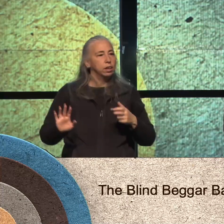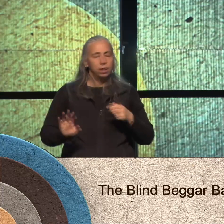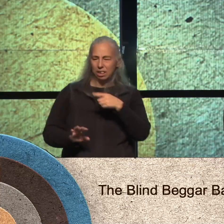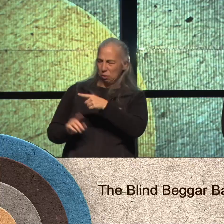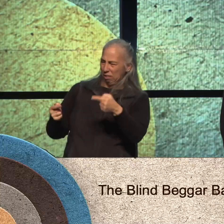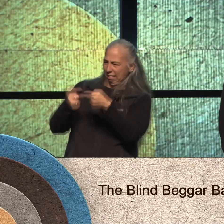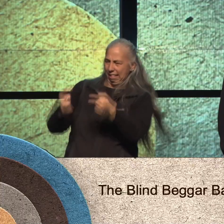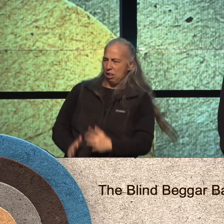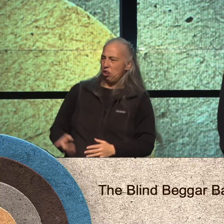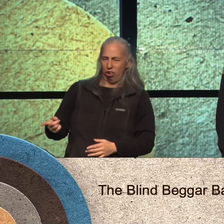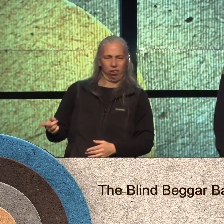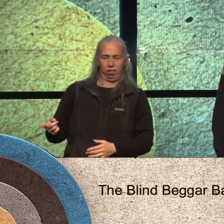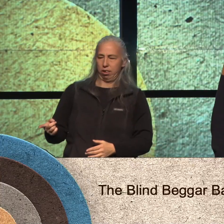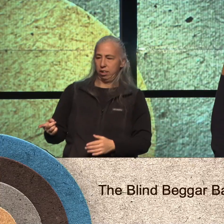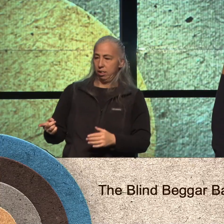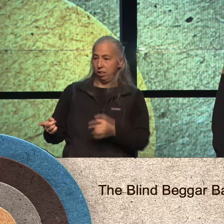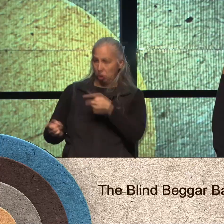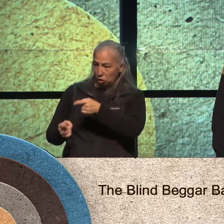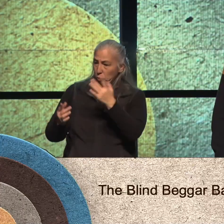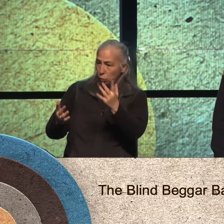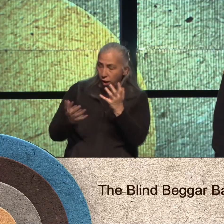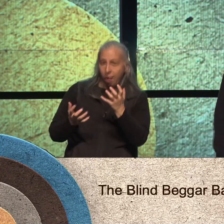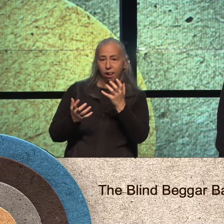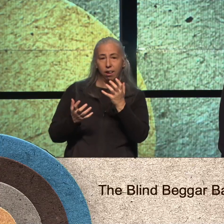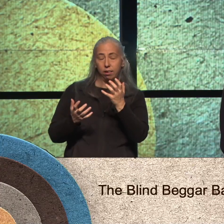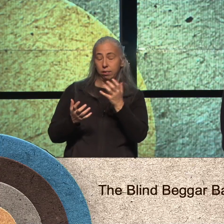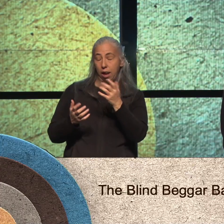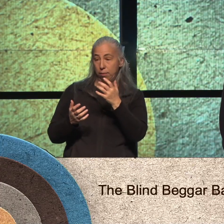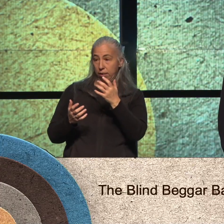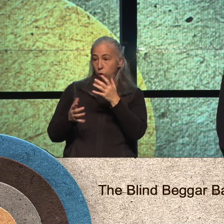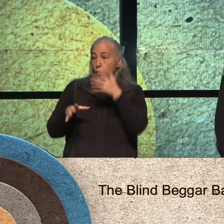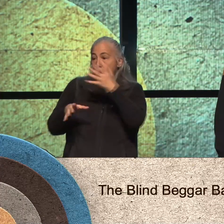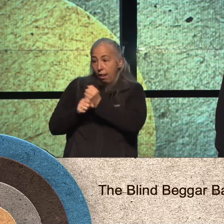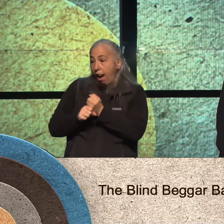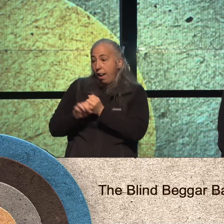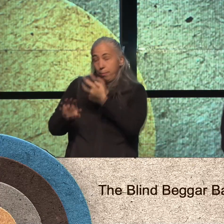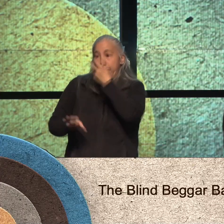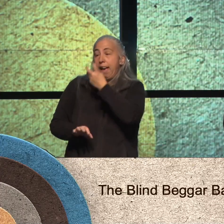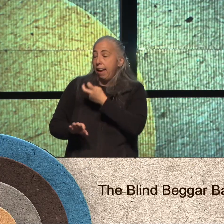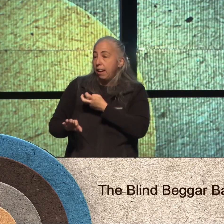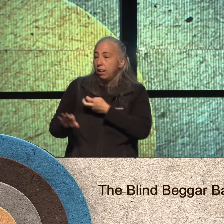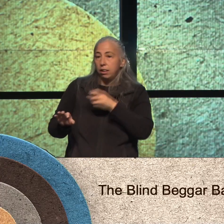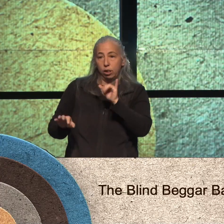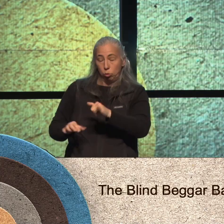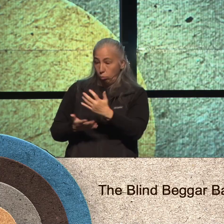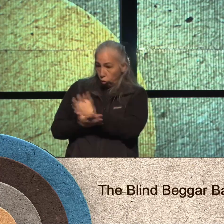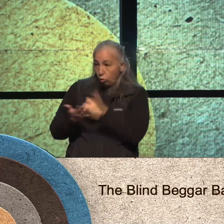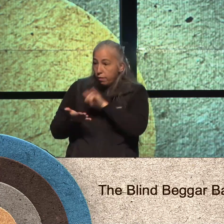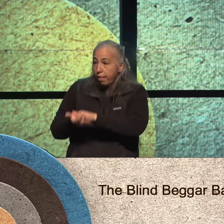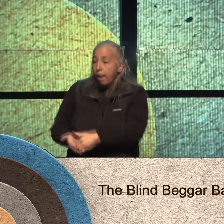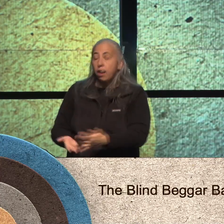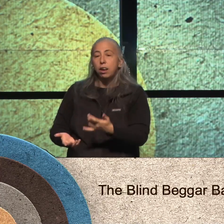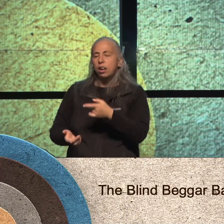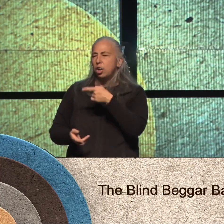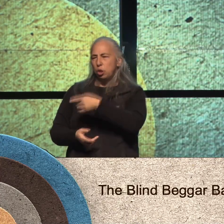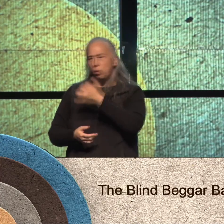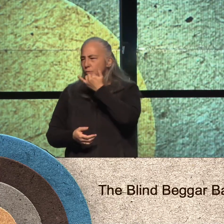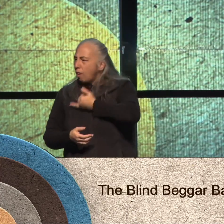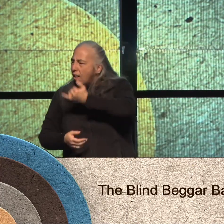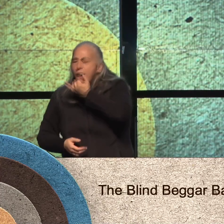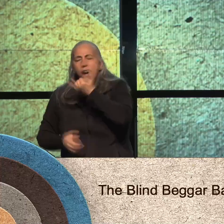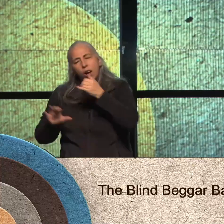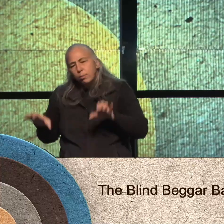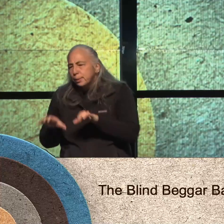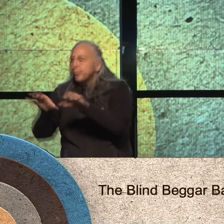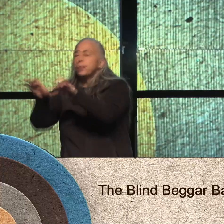sinner. You're receiving your reward. That was the silencing, was you deserve it. You've done something wrong. The